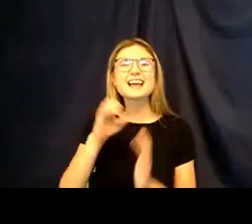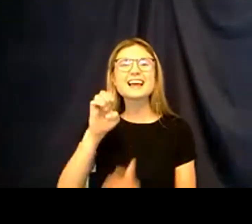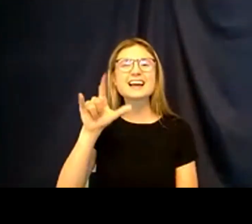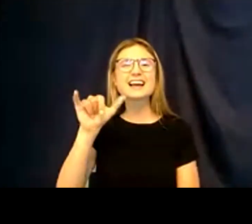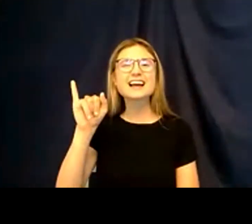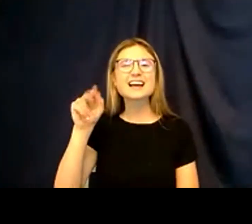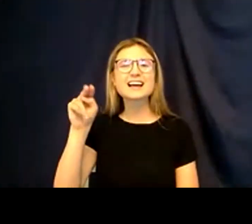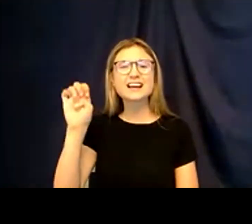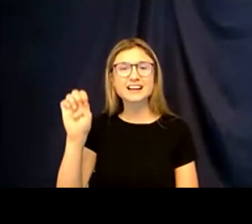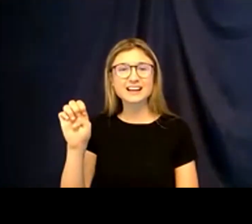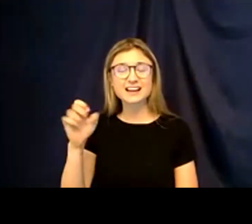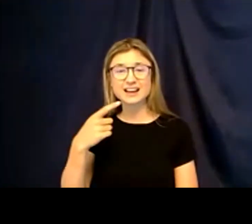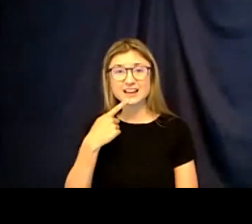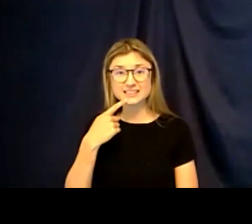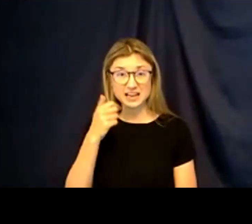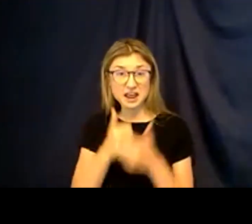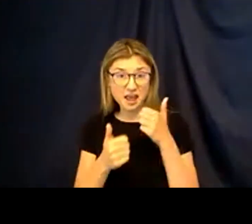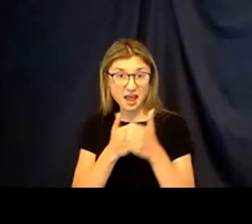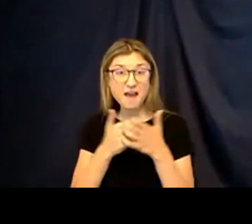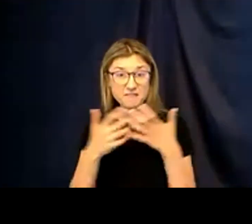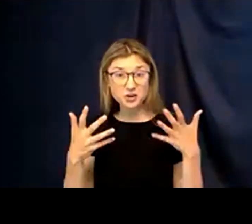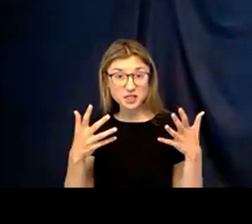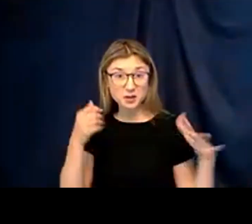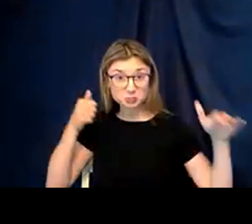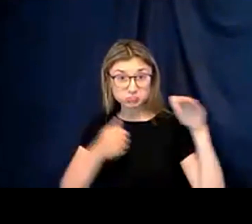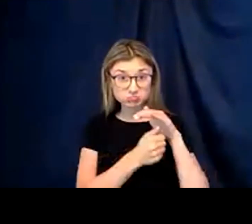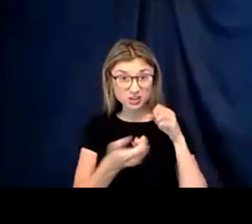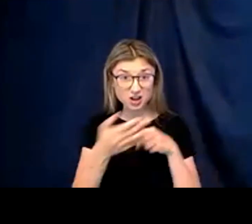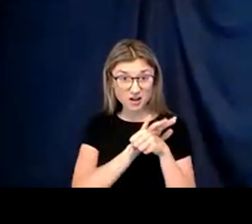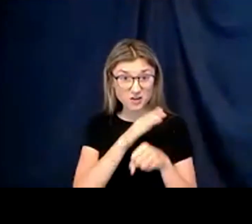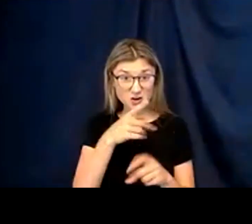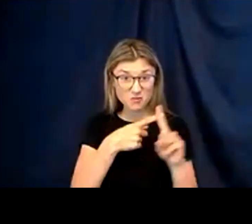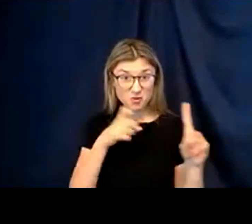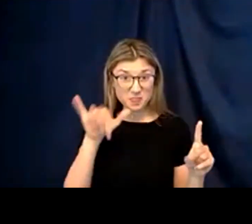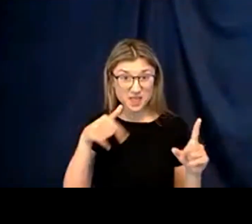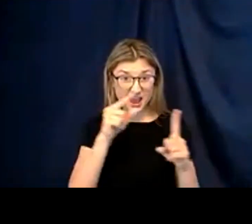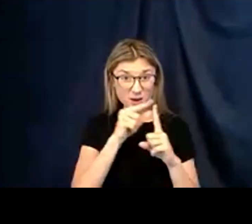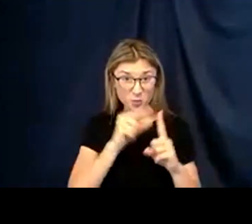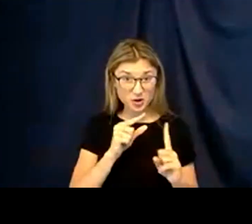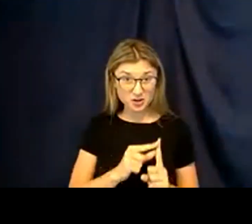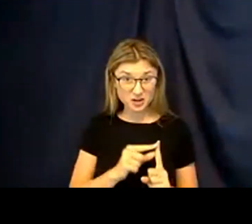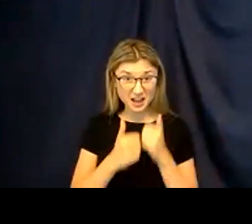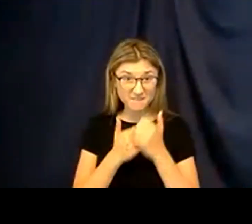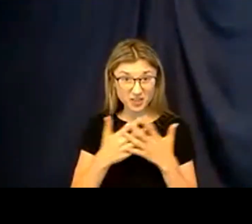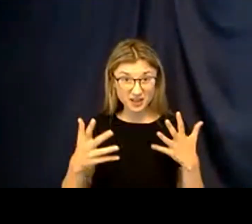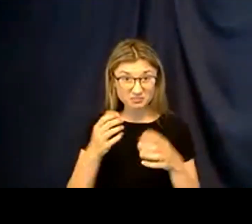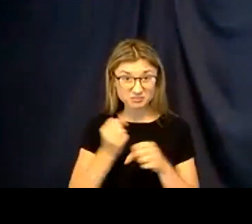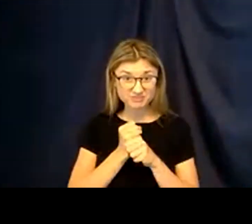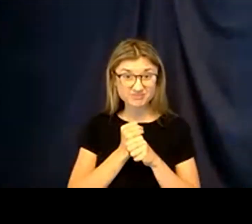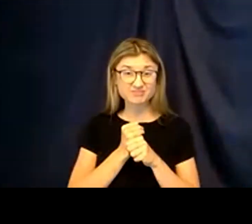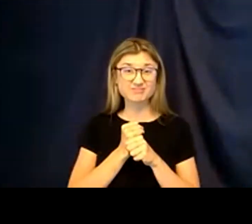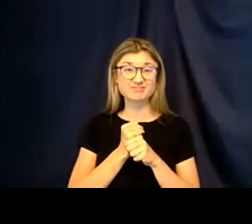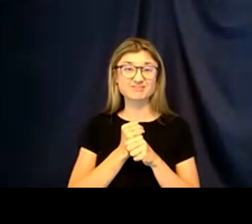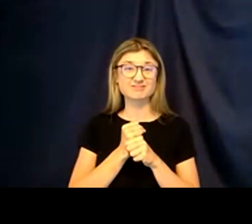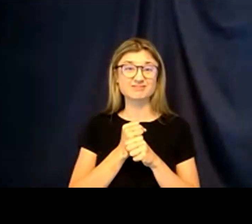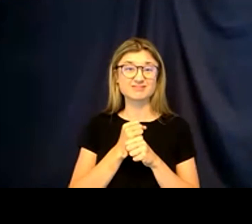that get everything under the umbrella? Have you kind of that wording? Did it get everything under it? I mean, that's